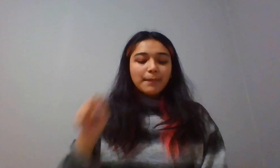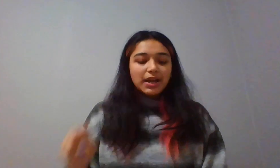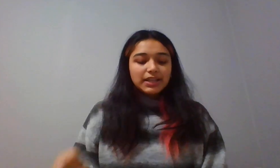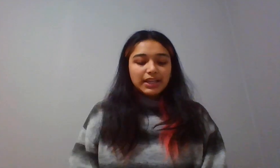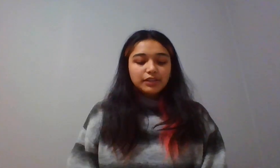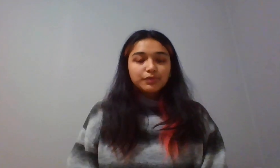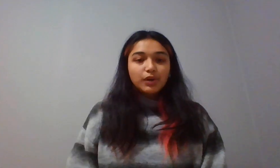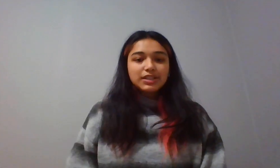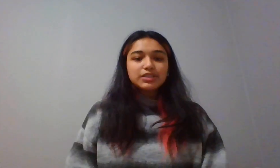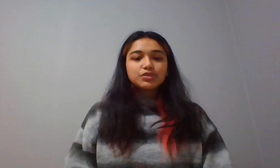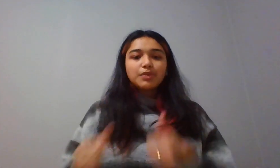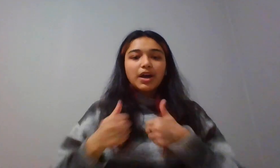My eighth word is dry.